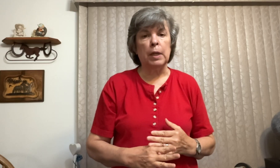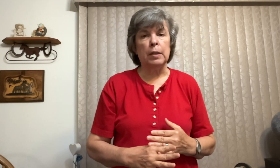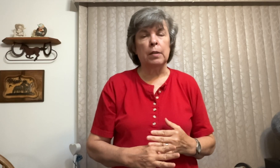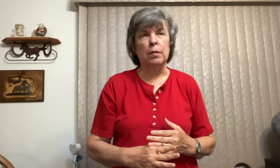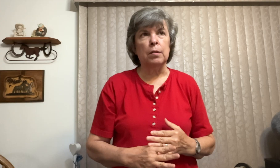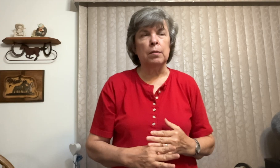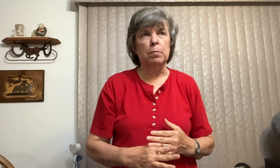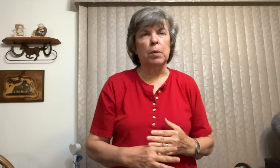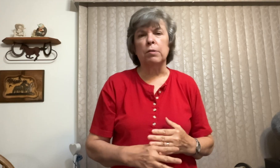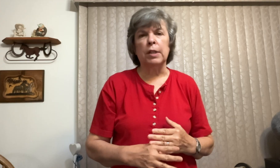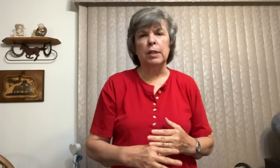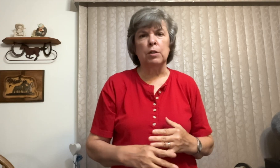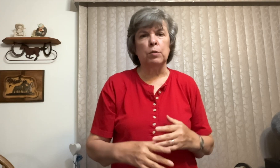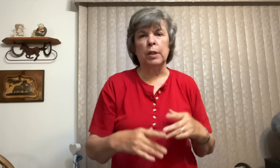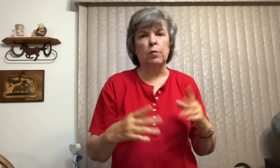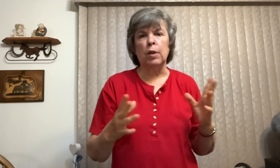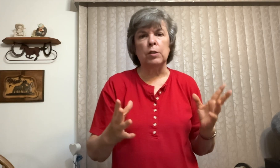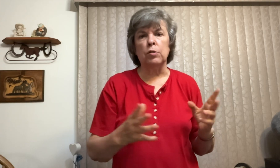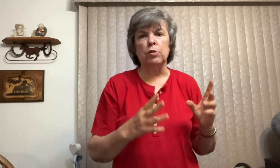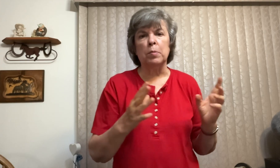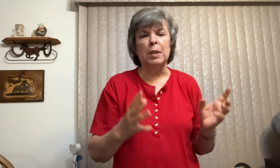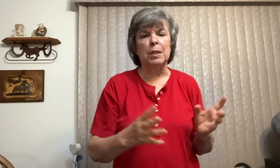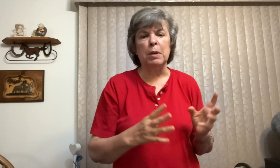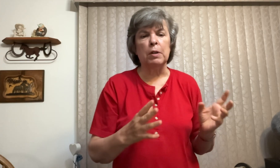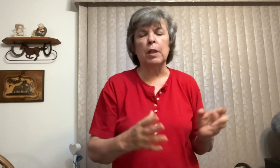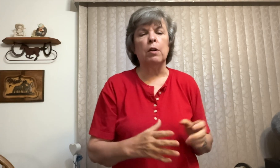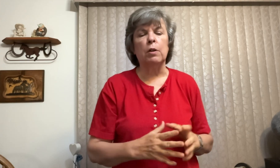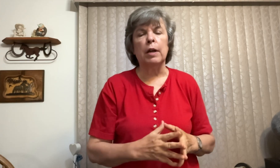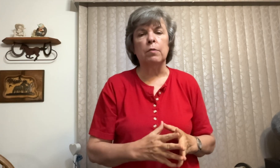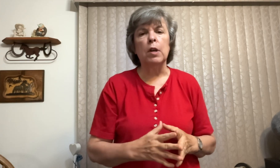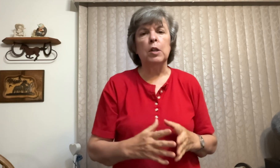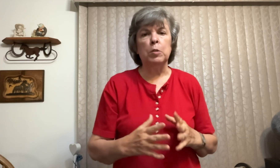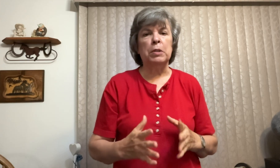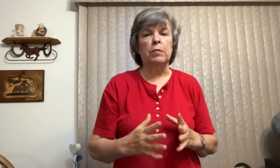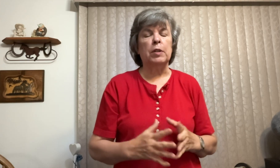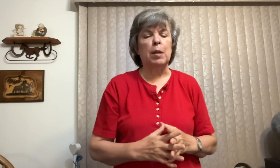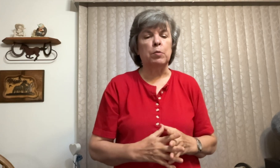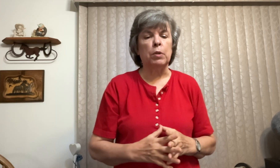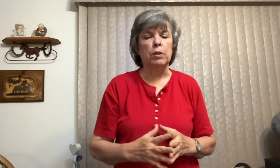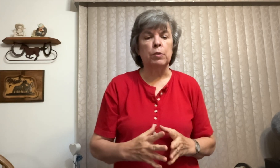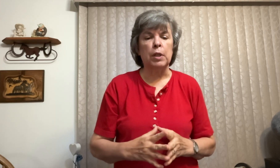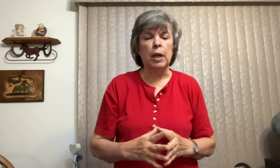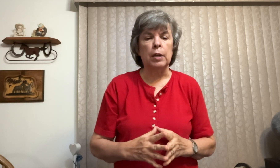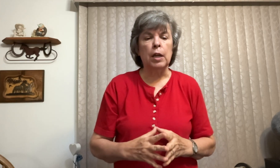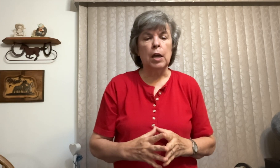the modern day countries like France and Germany and America. They all have specific names. We're not doing that.